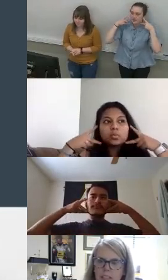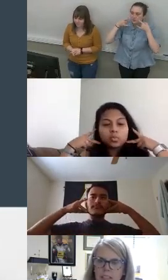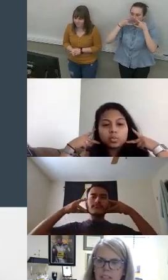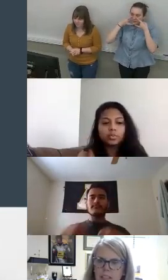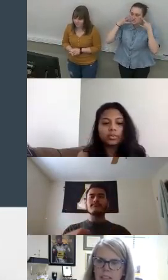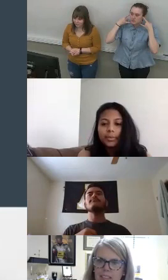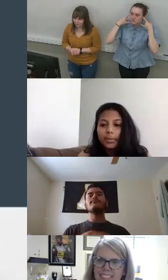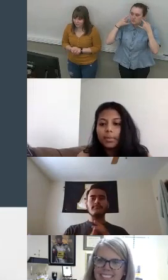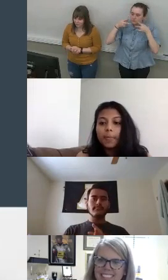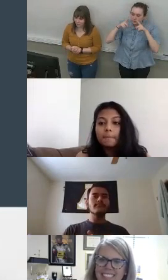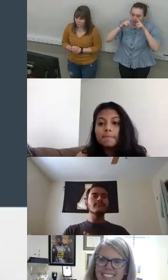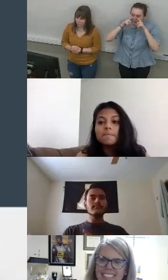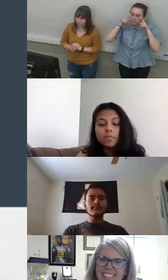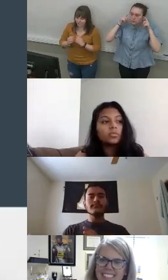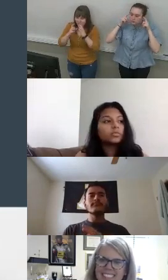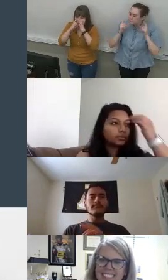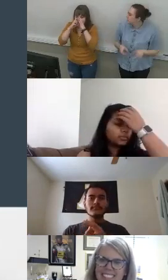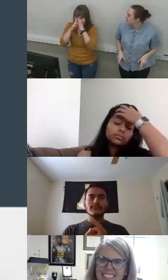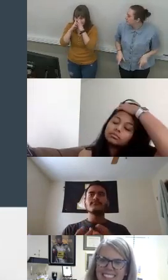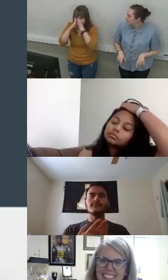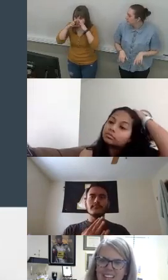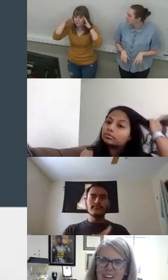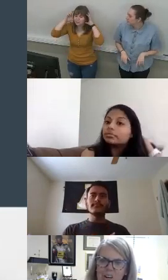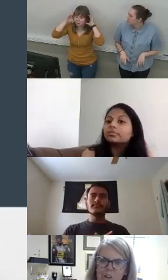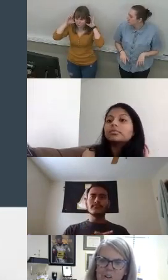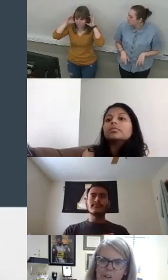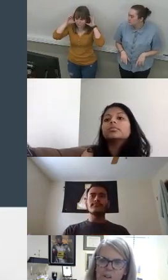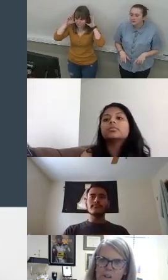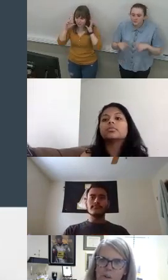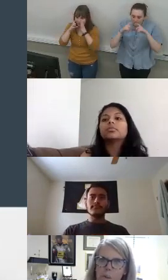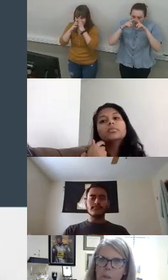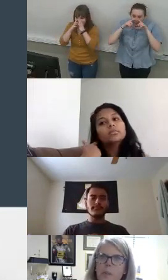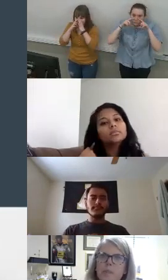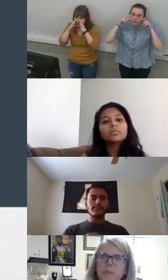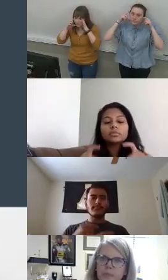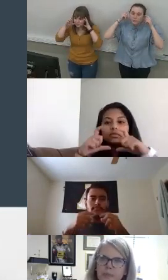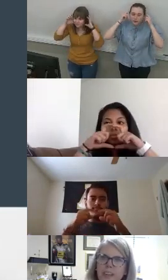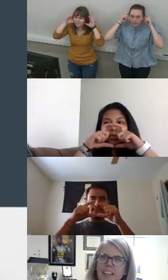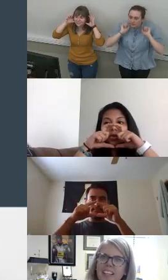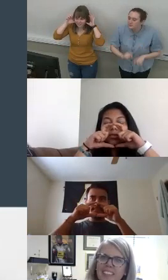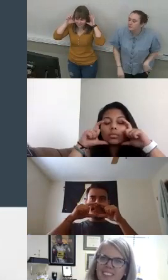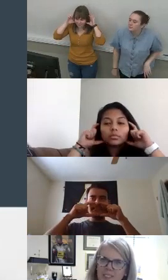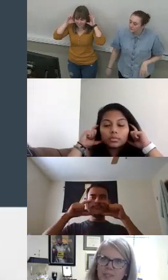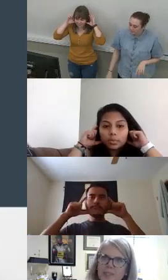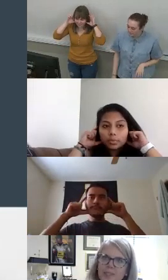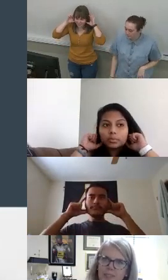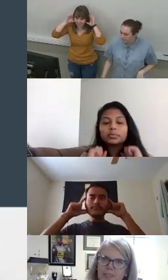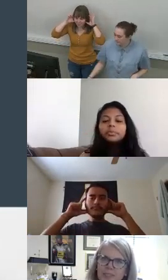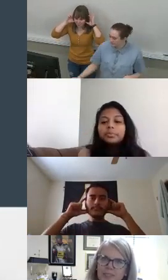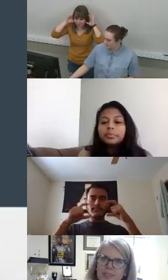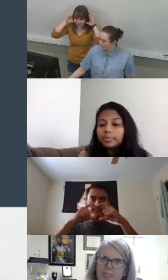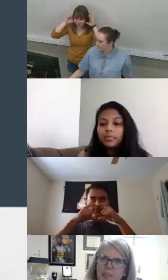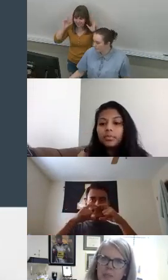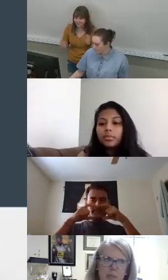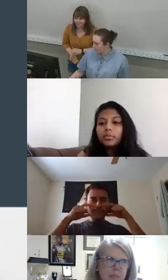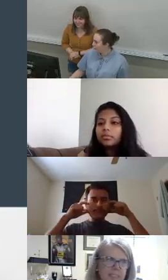of the sign for mask. But the most important thing is just nose over the ears. Just like you would if you're wearing it. Yes. Wear